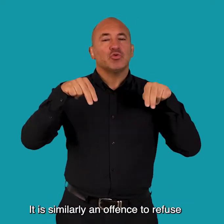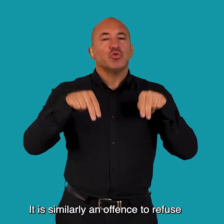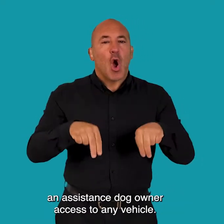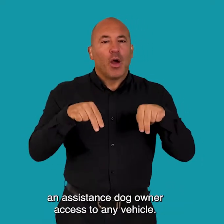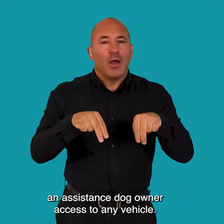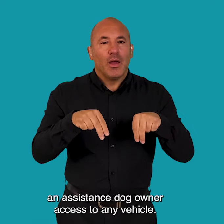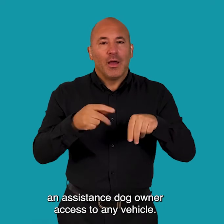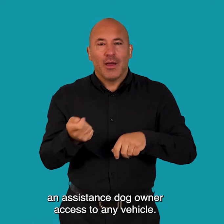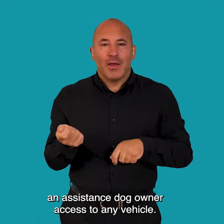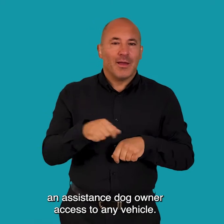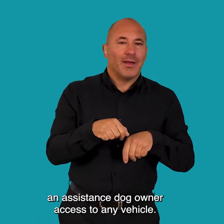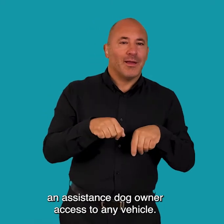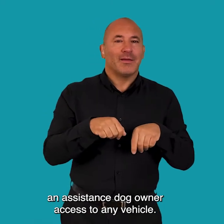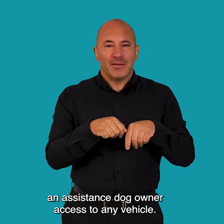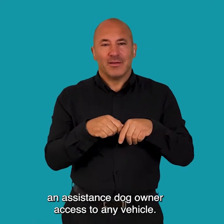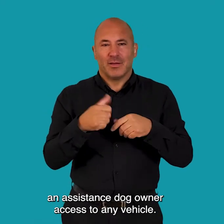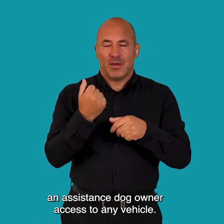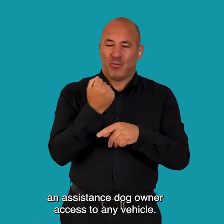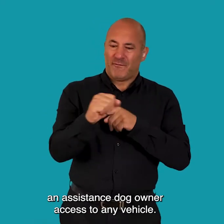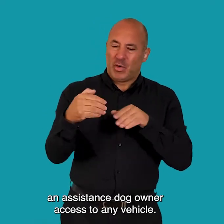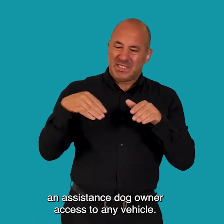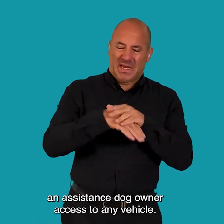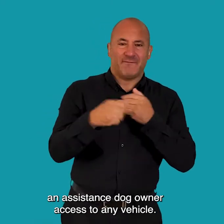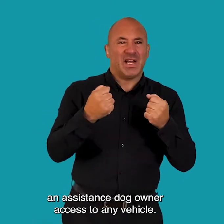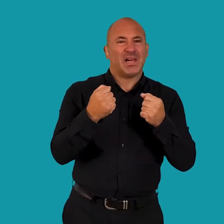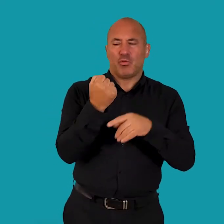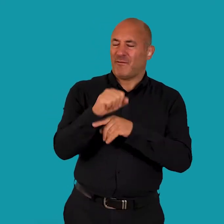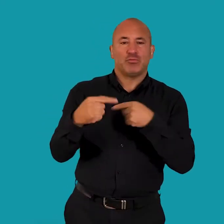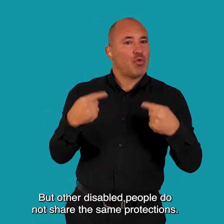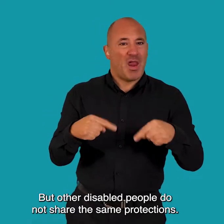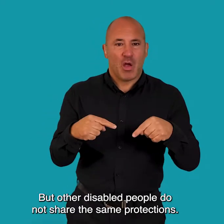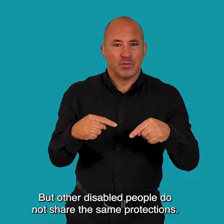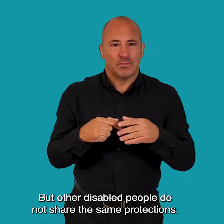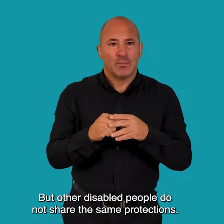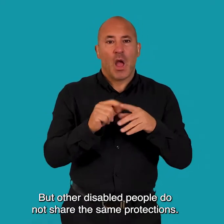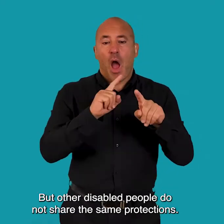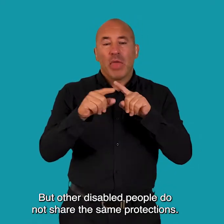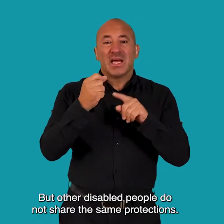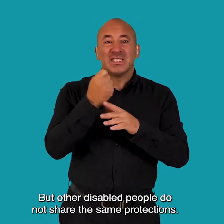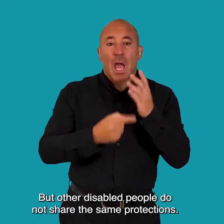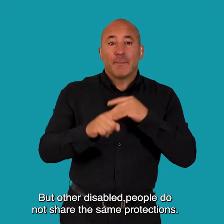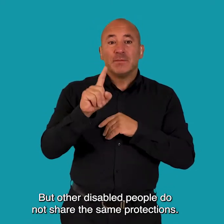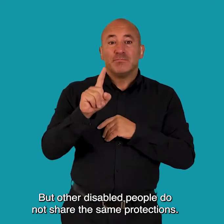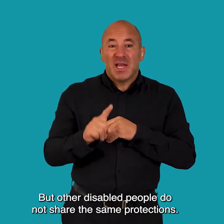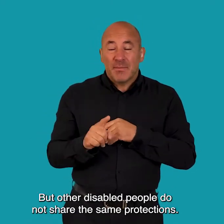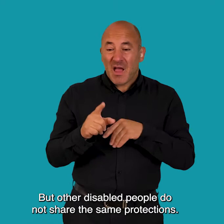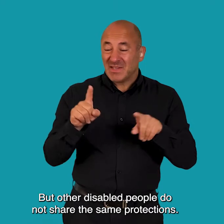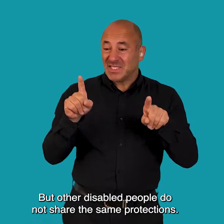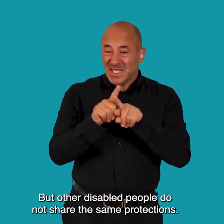an assistance dog owner access to any vehicle. But other disabled people do not share the same